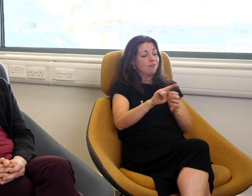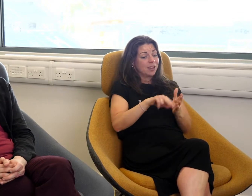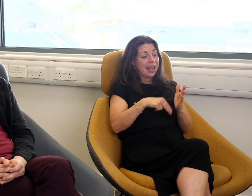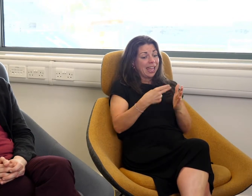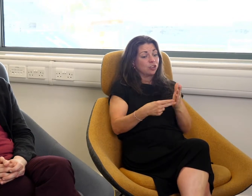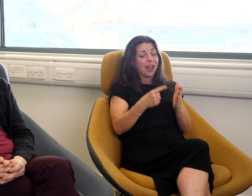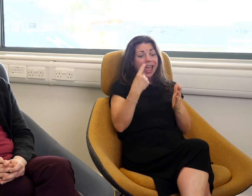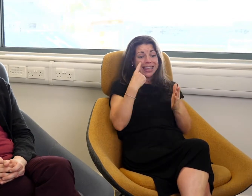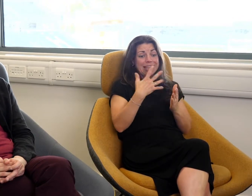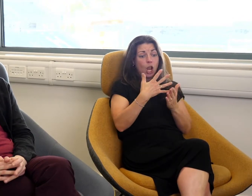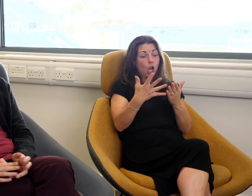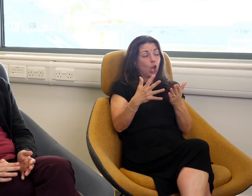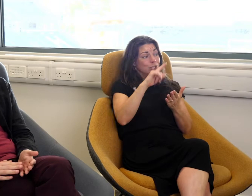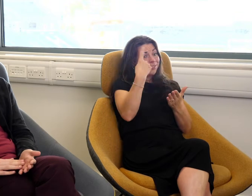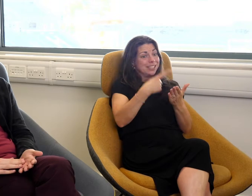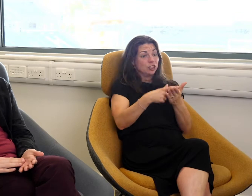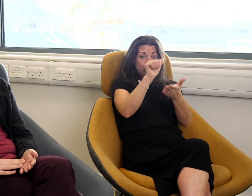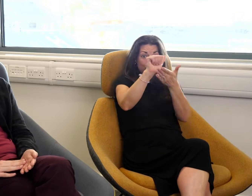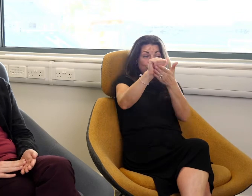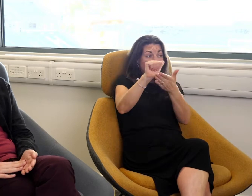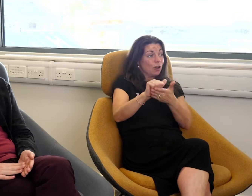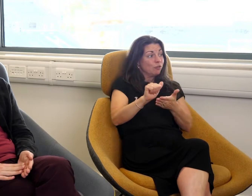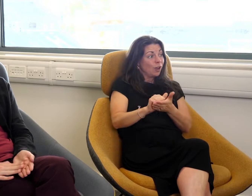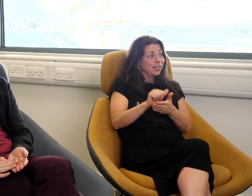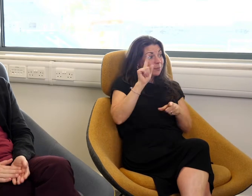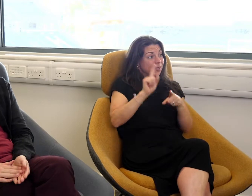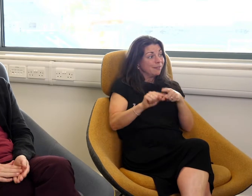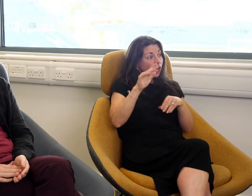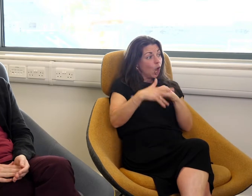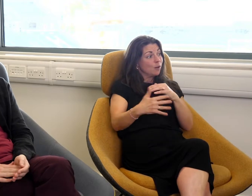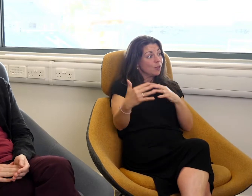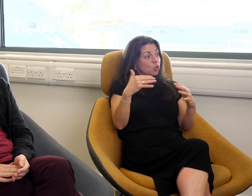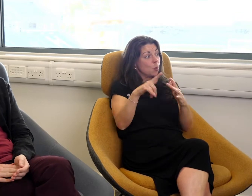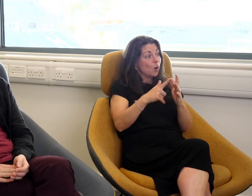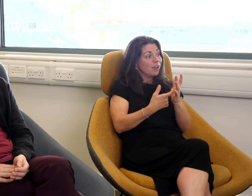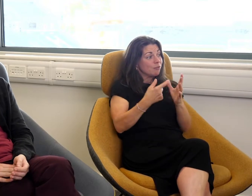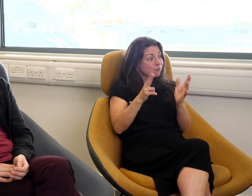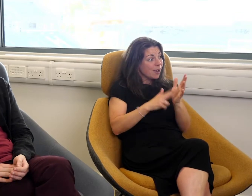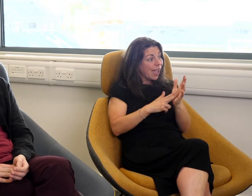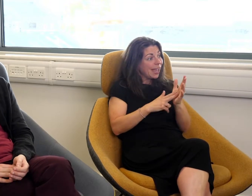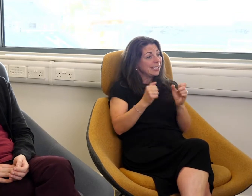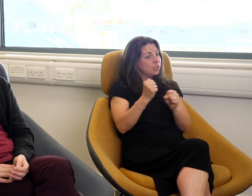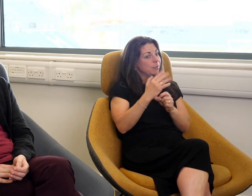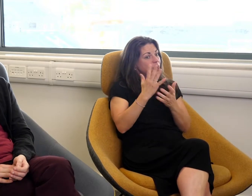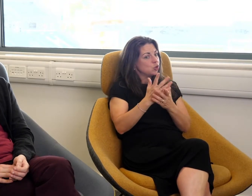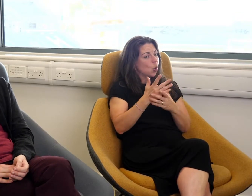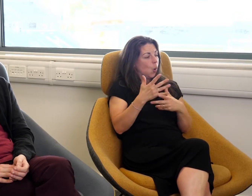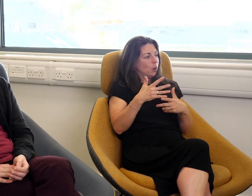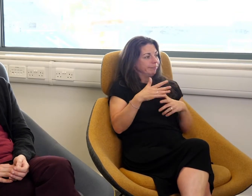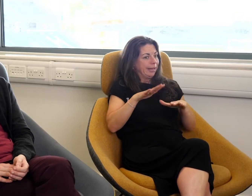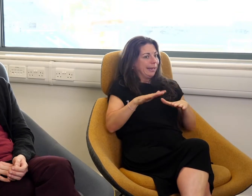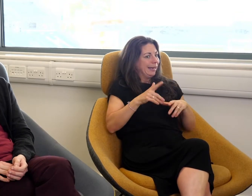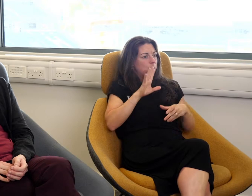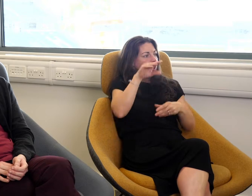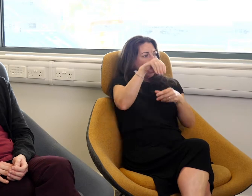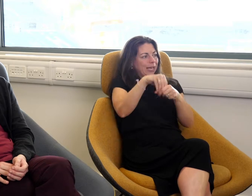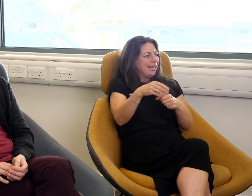big issues, particularly around kind of this war in Iran. He kept us out of that. But